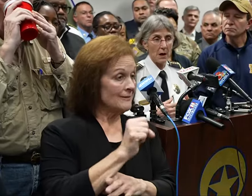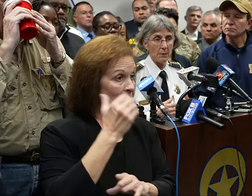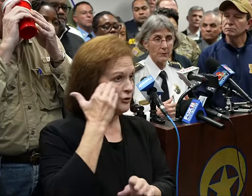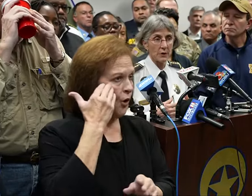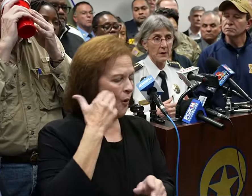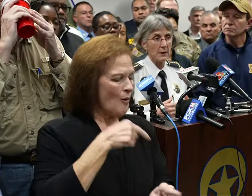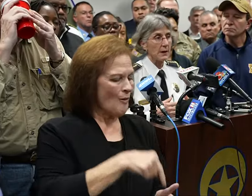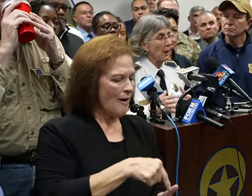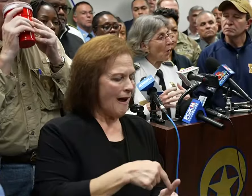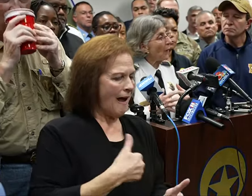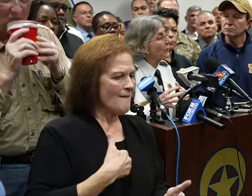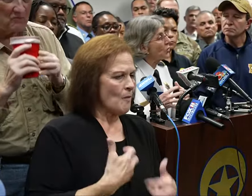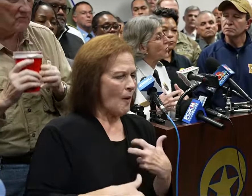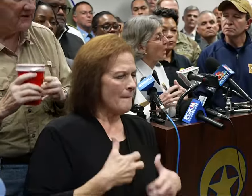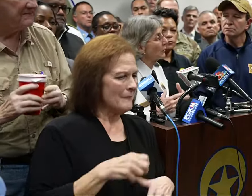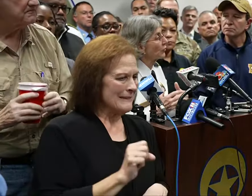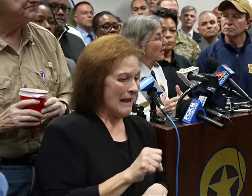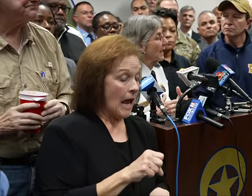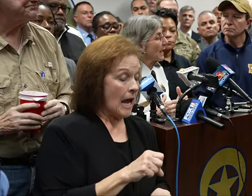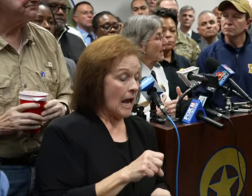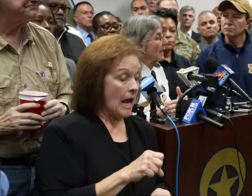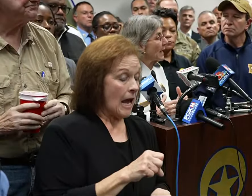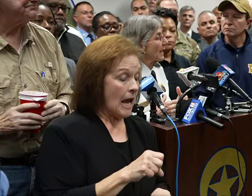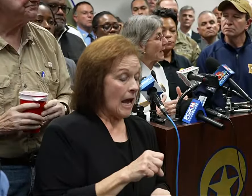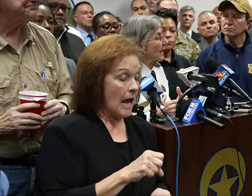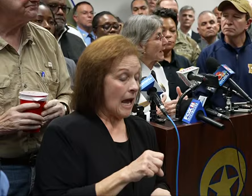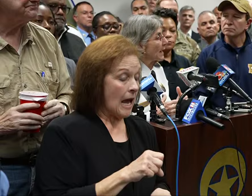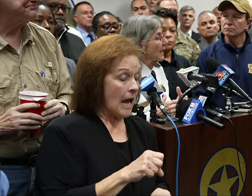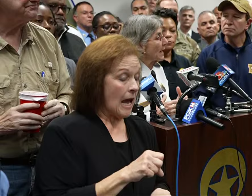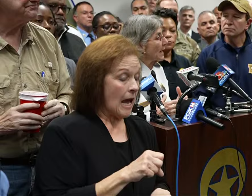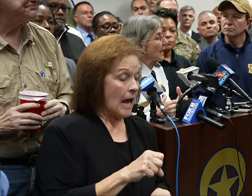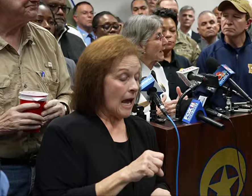malfunction problems. And I want you to understand,